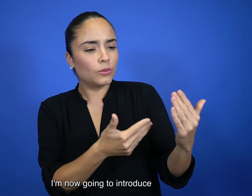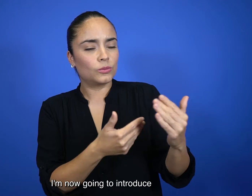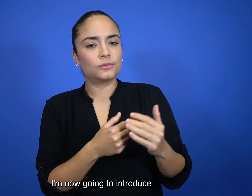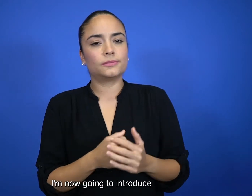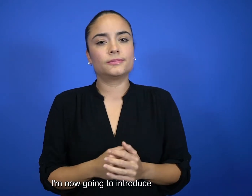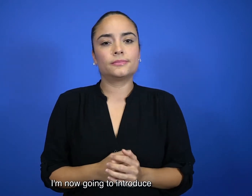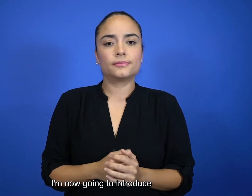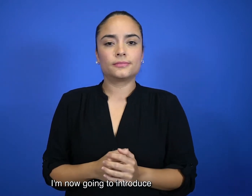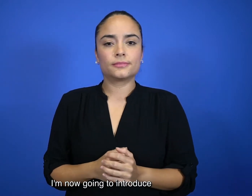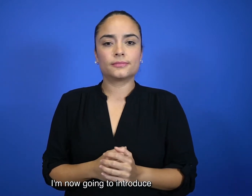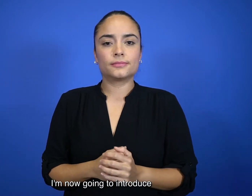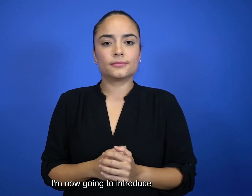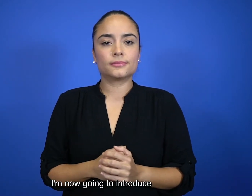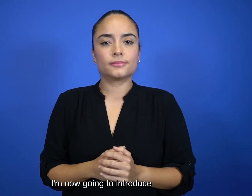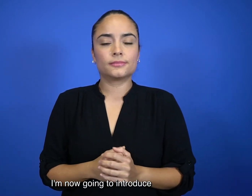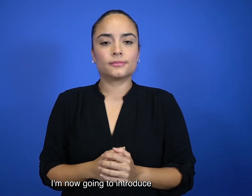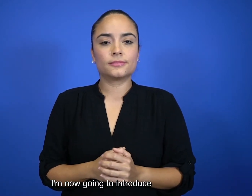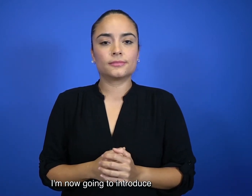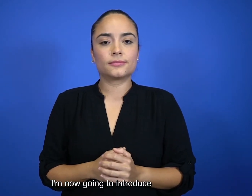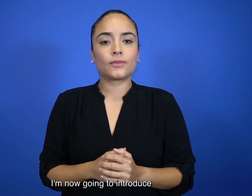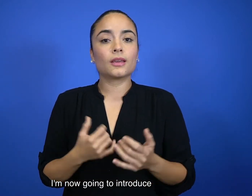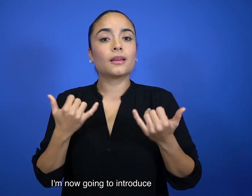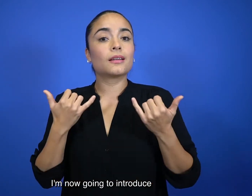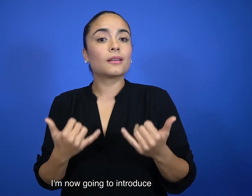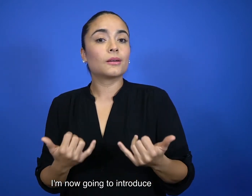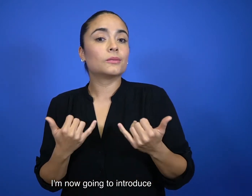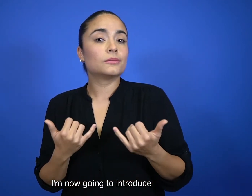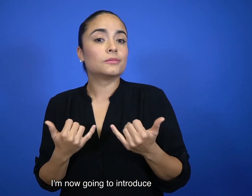I'm now going to introduce the